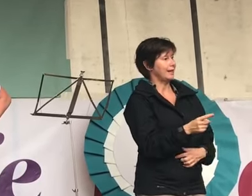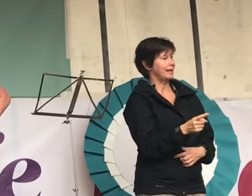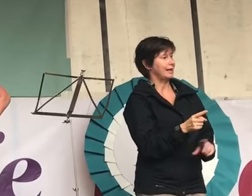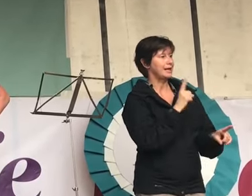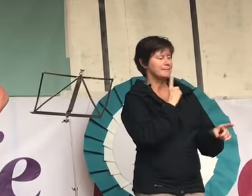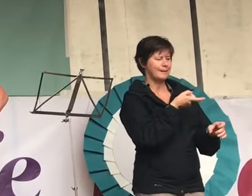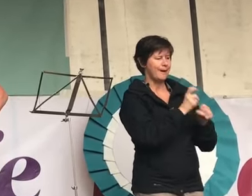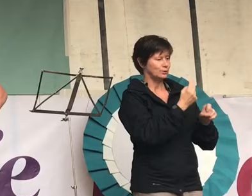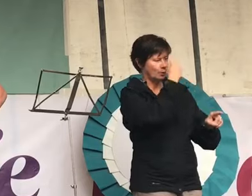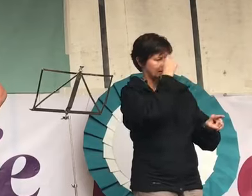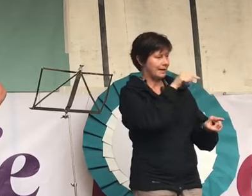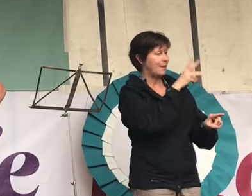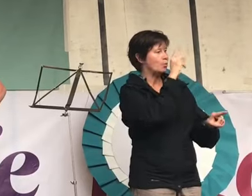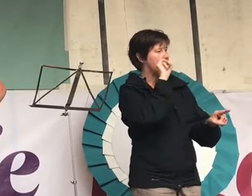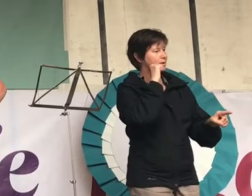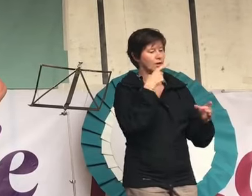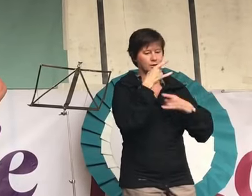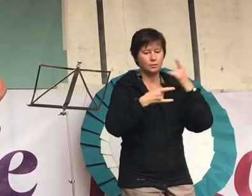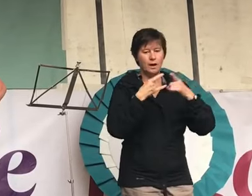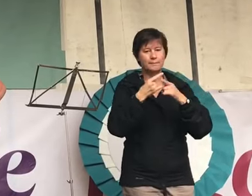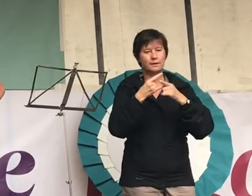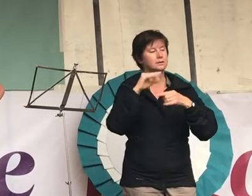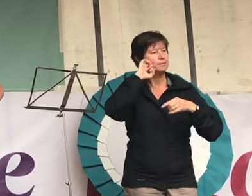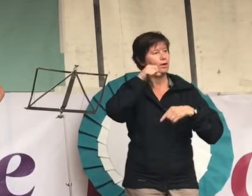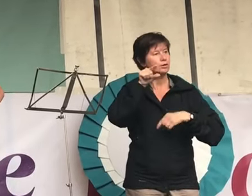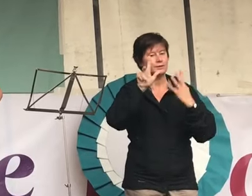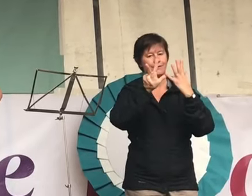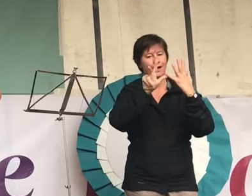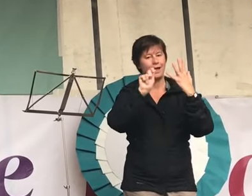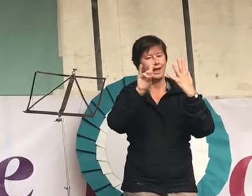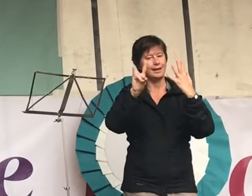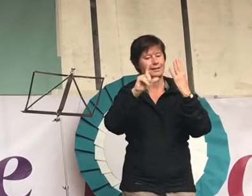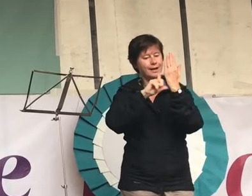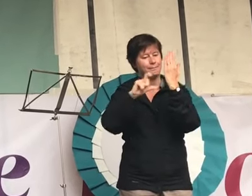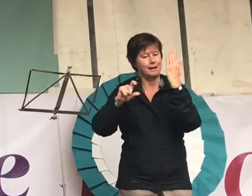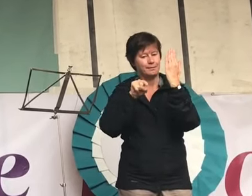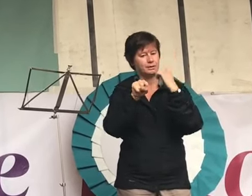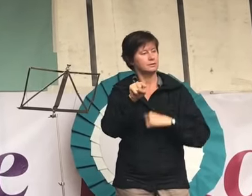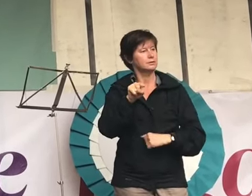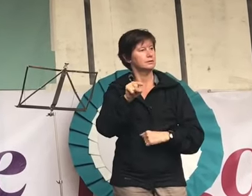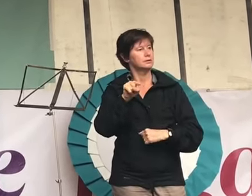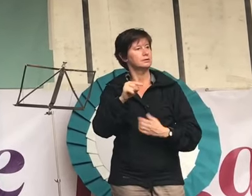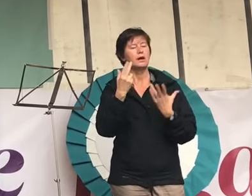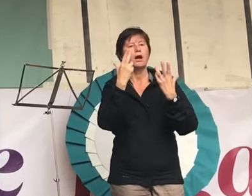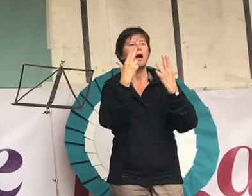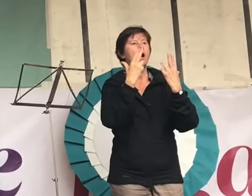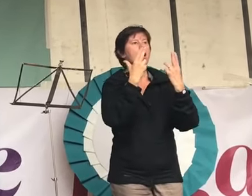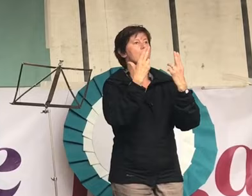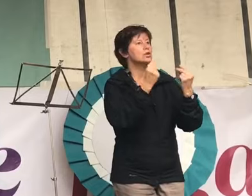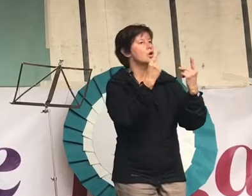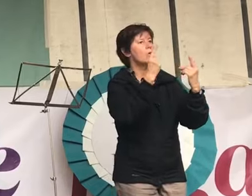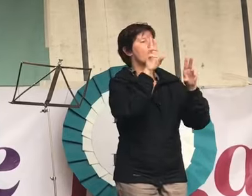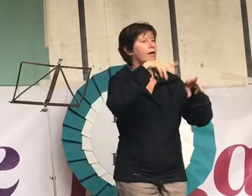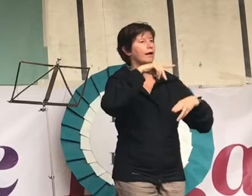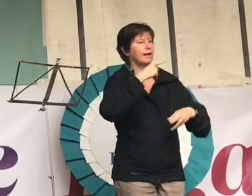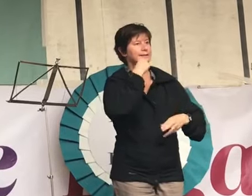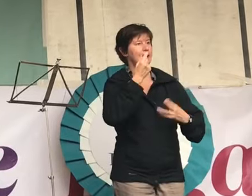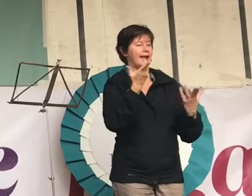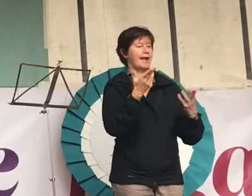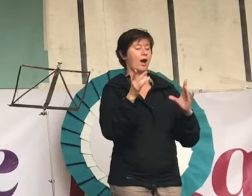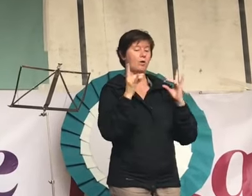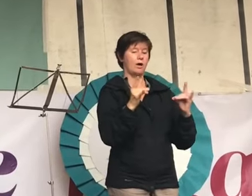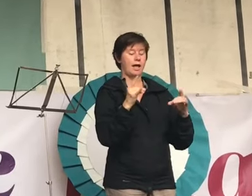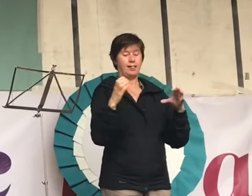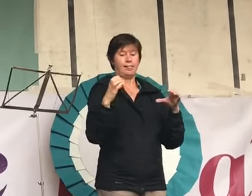Amendment. No one can deny that our maternity services are in crisis. As women